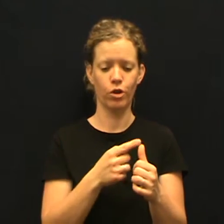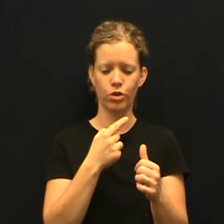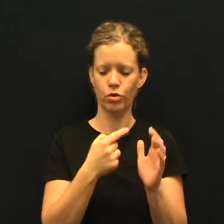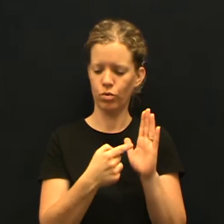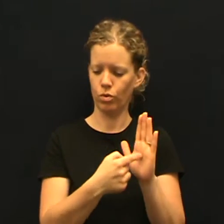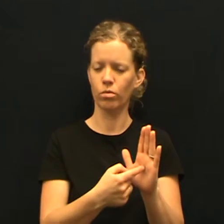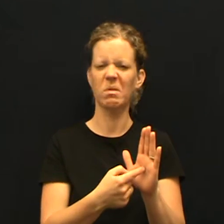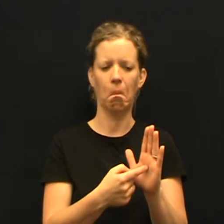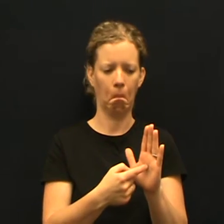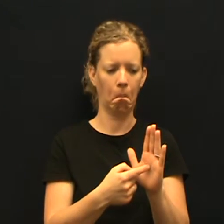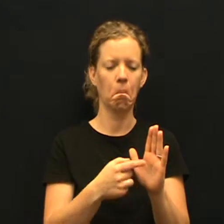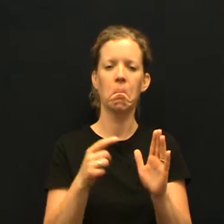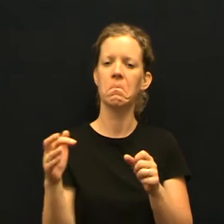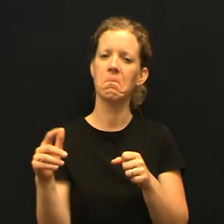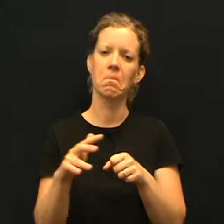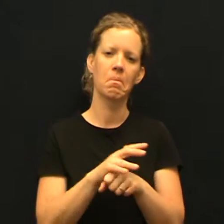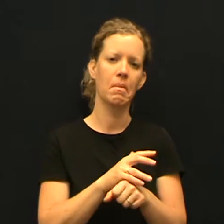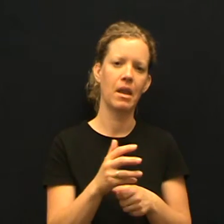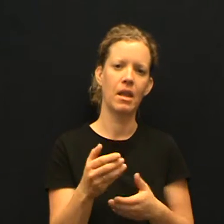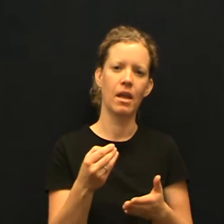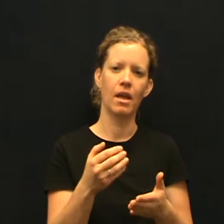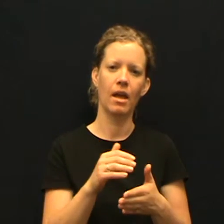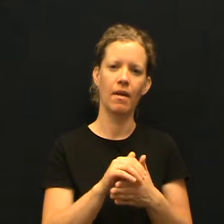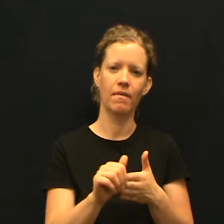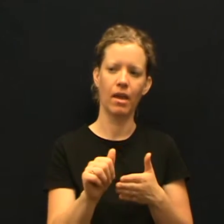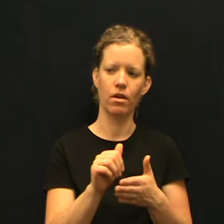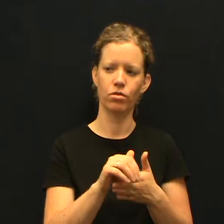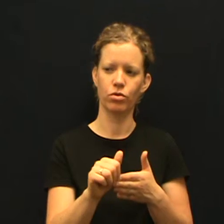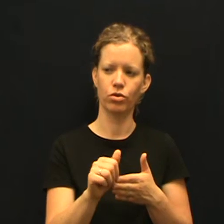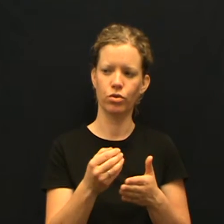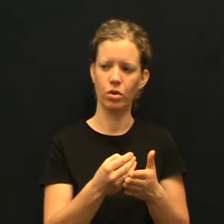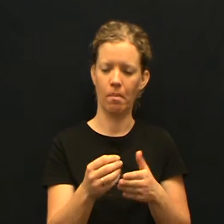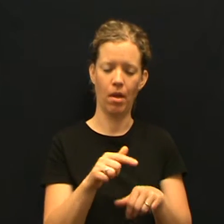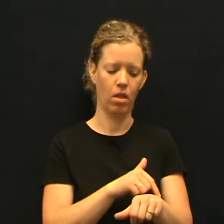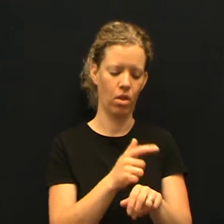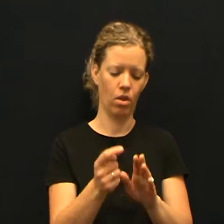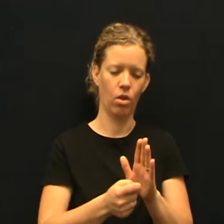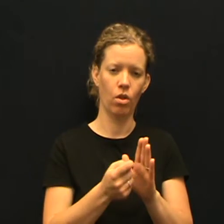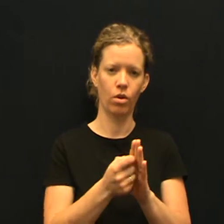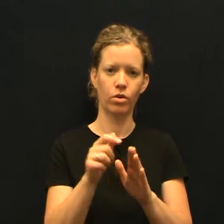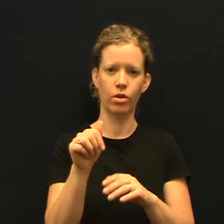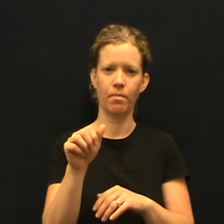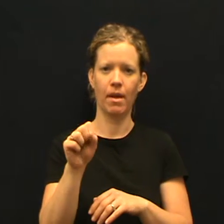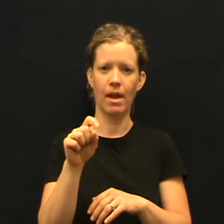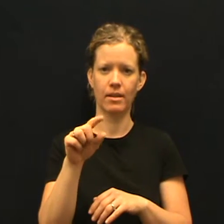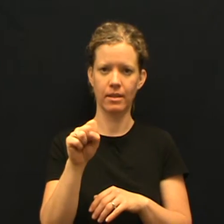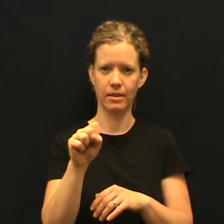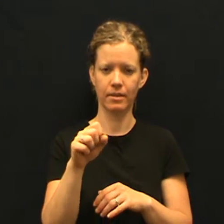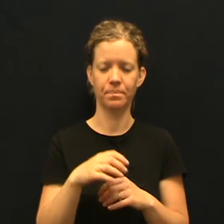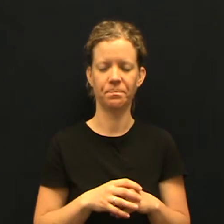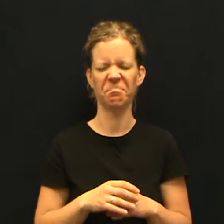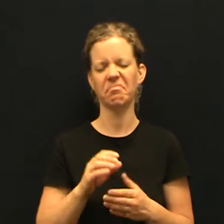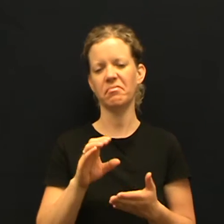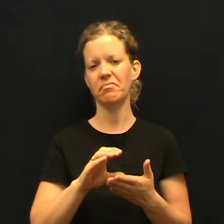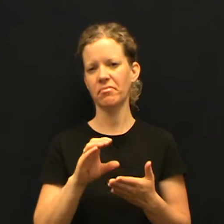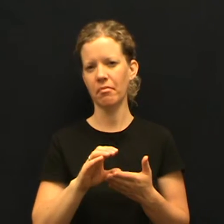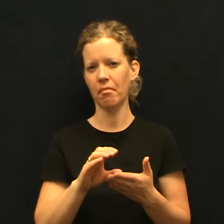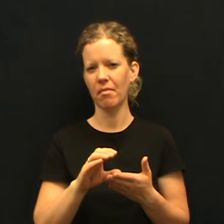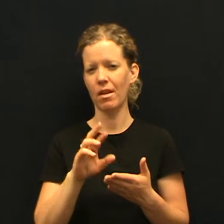generate enough cash to purchase our long-term assets. Our capital acquisitions ratio for this company